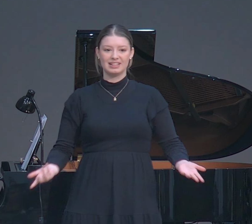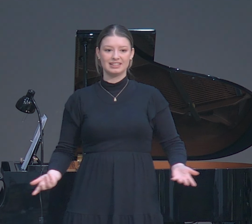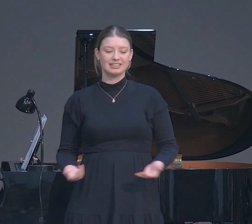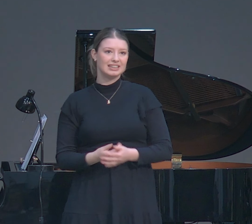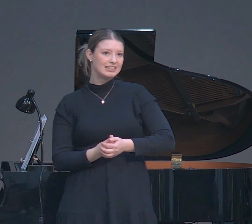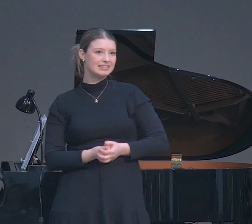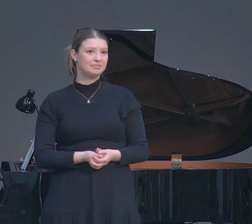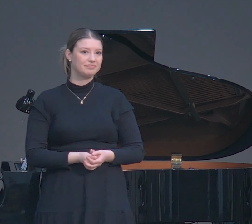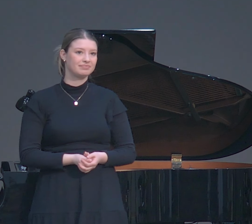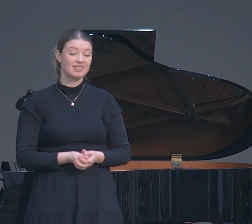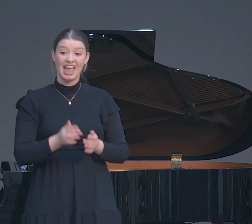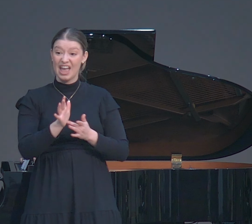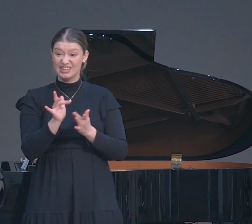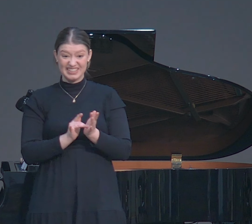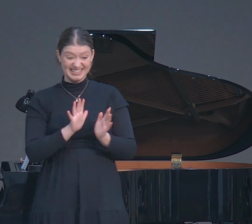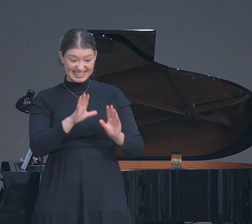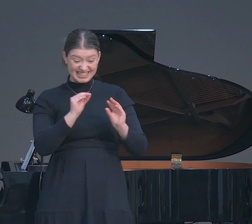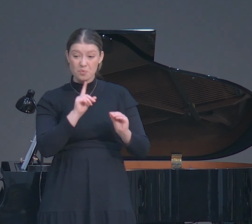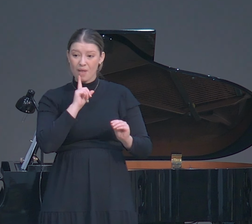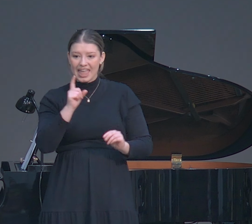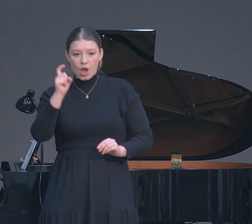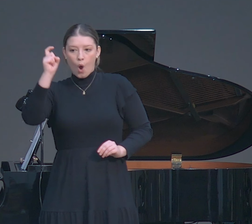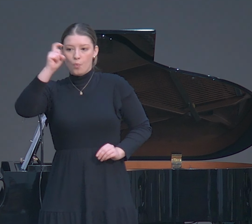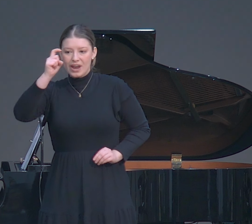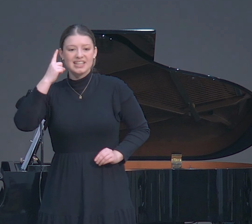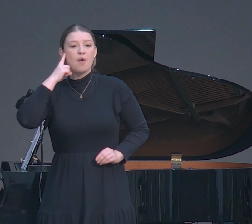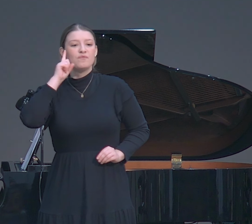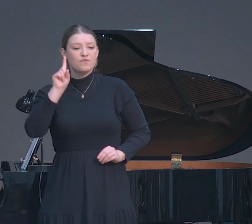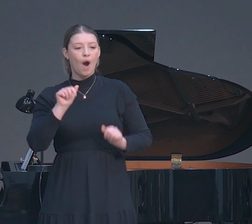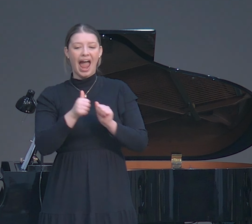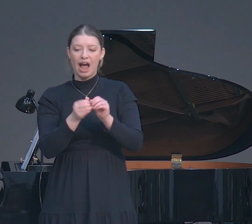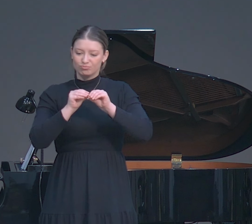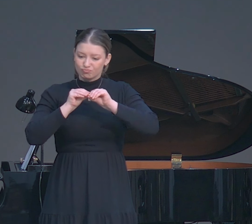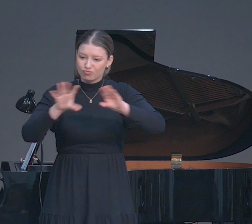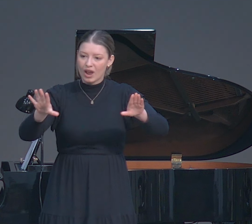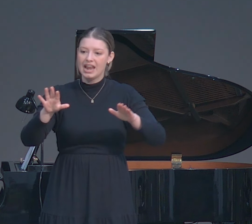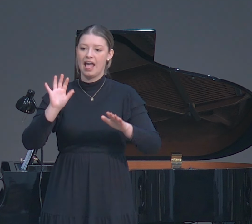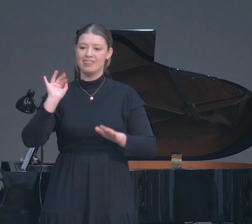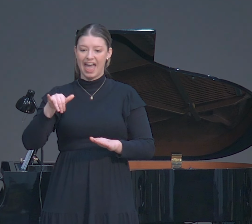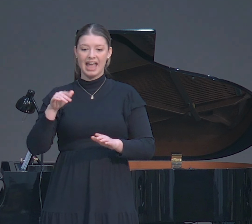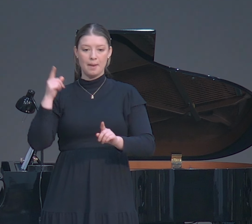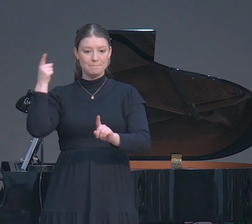So Jesus' words here are wisdom for the movement of the mission to new places.